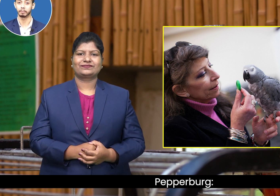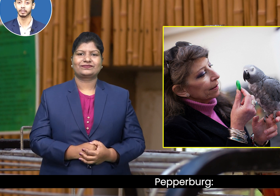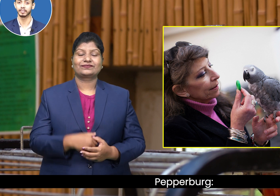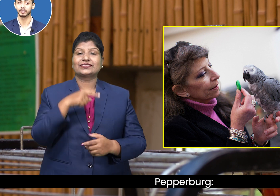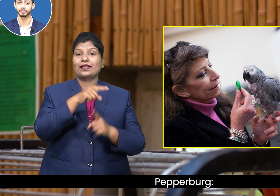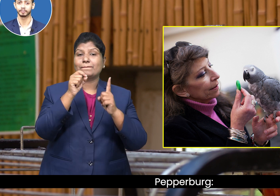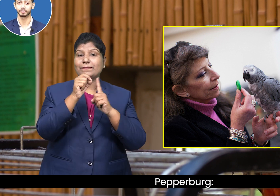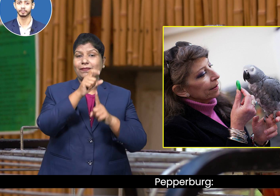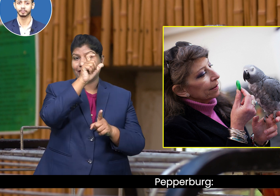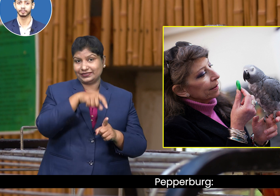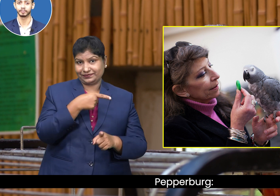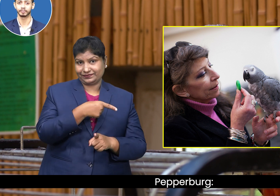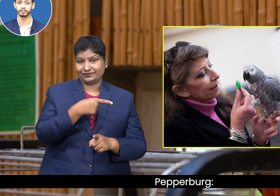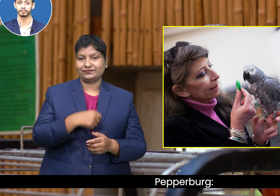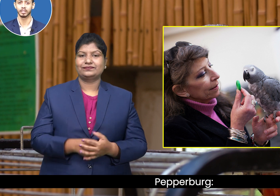Pepperberg,